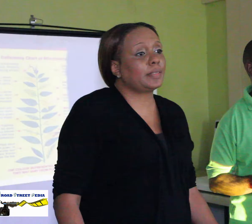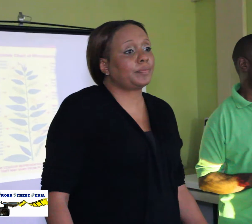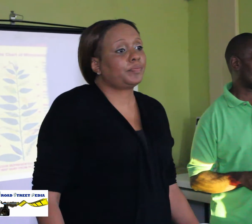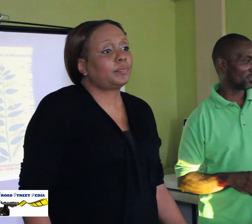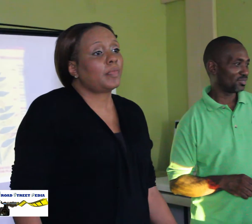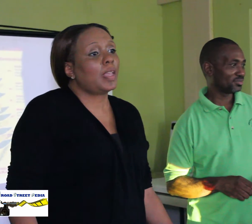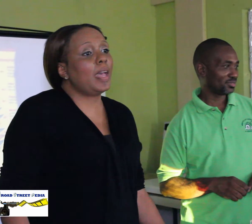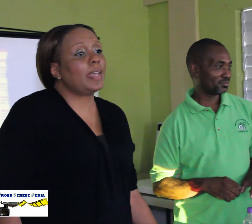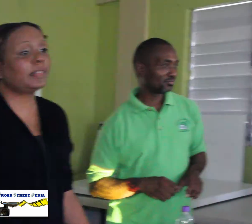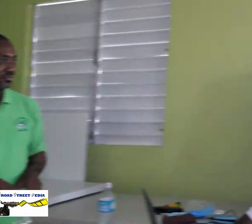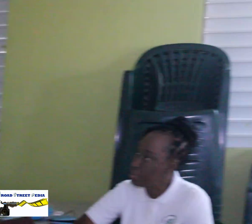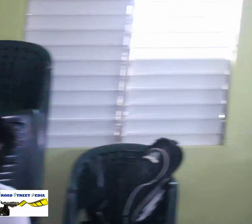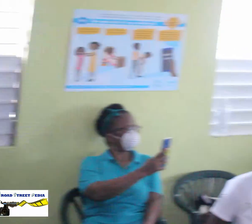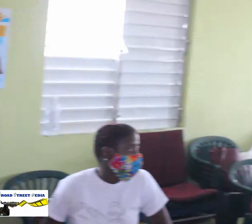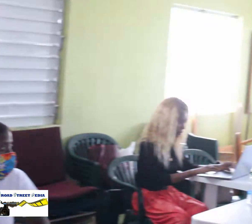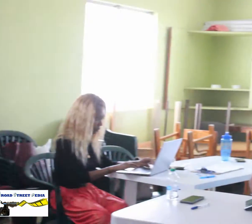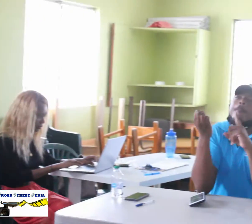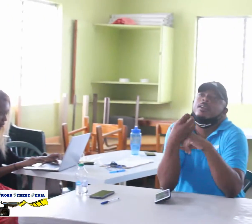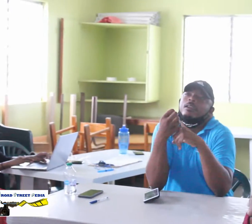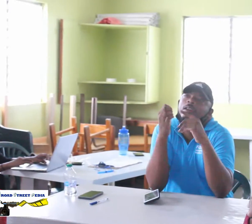in. And